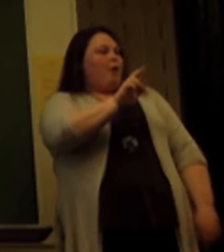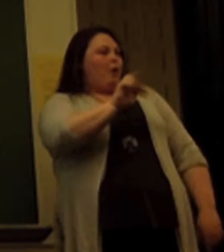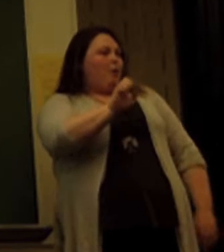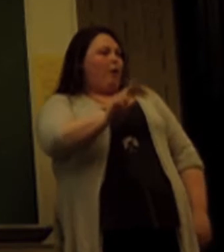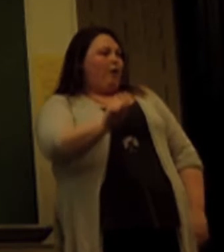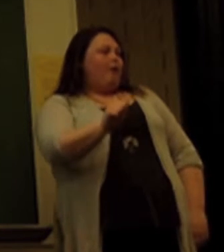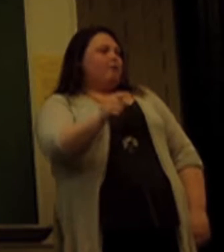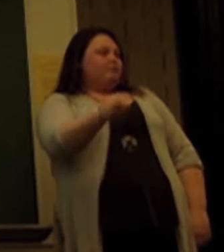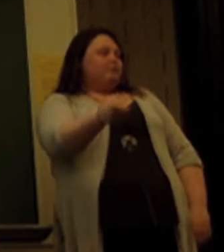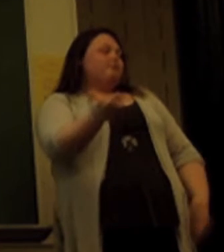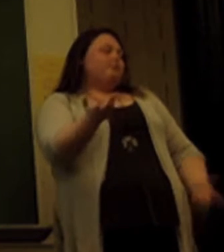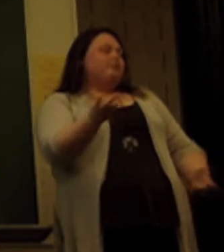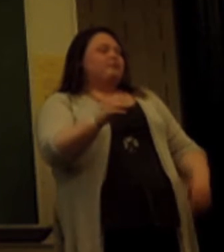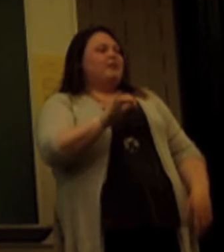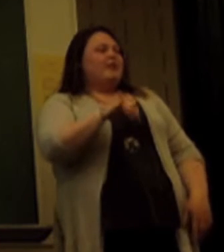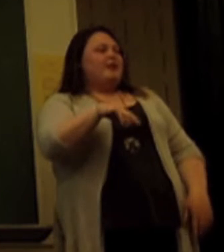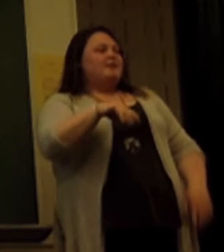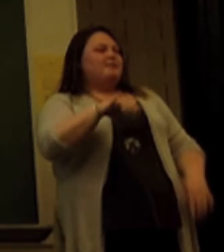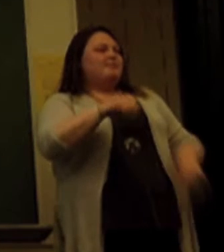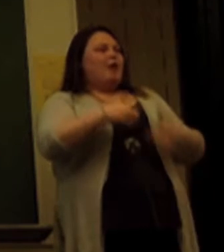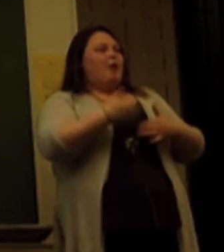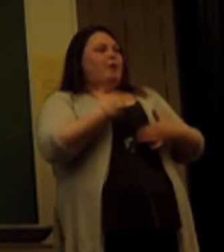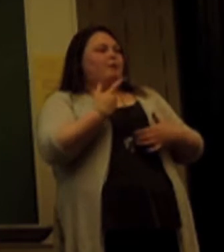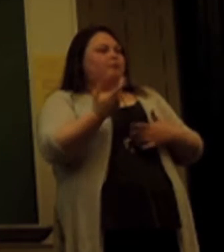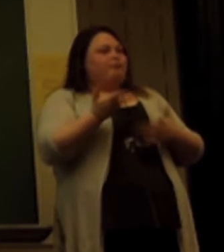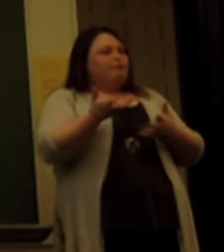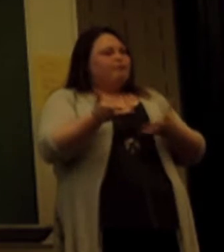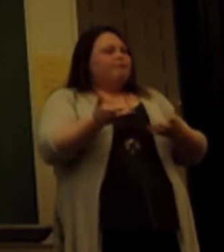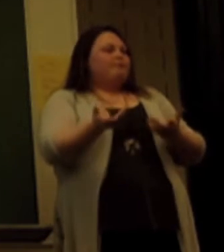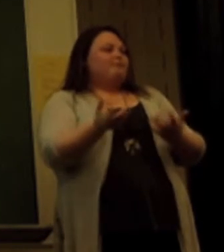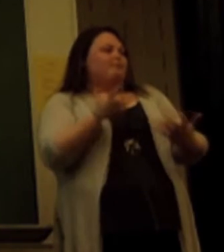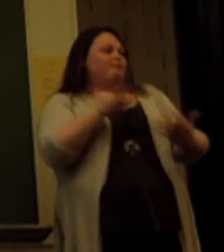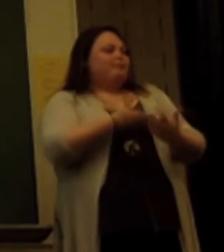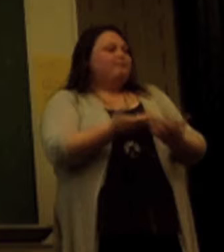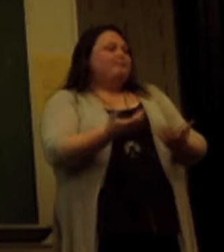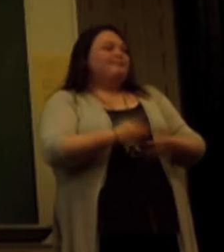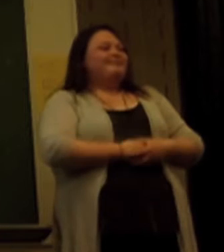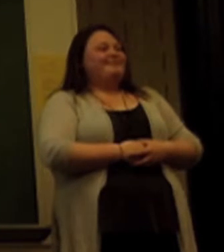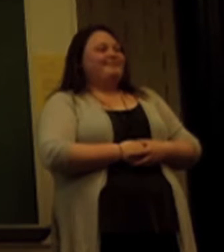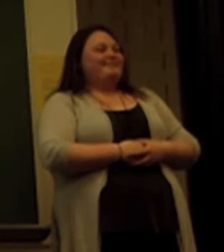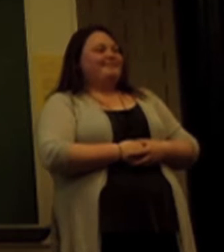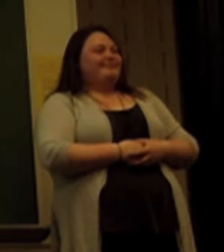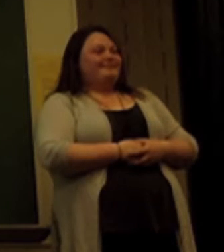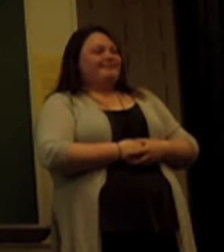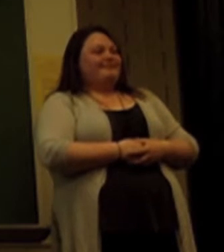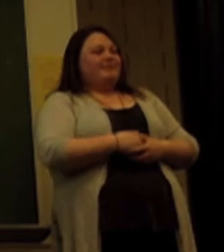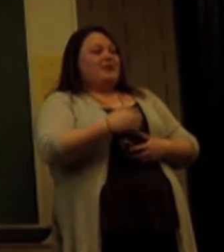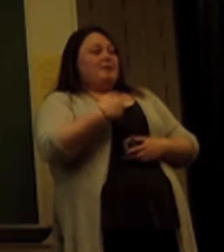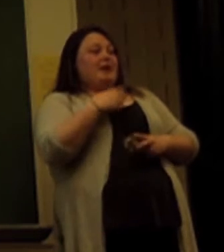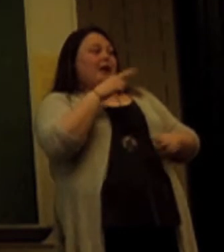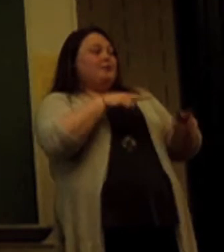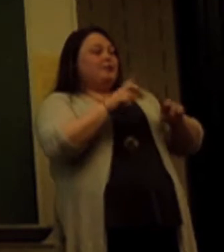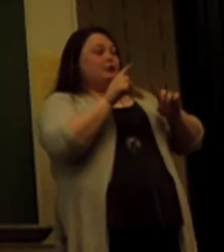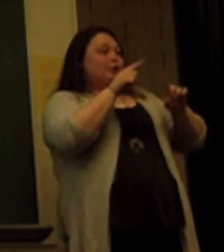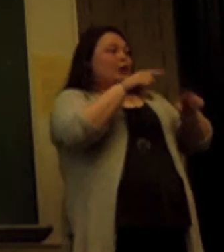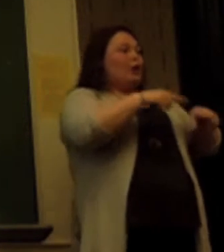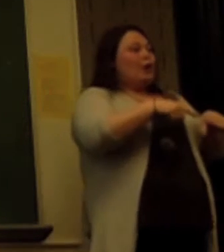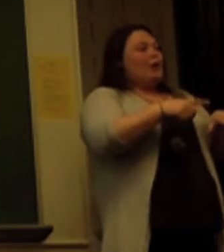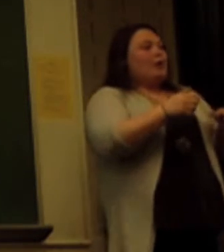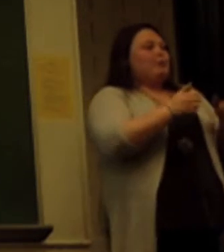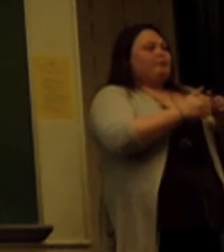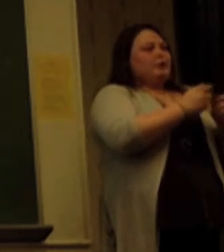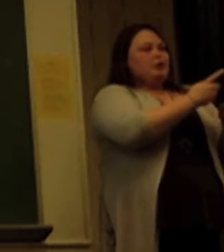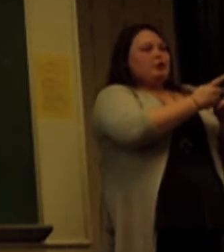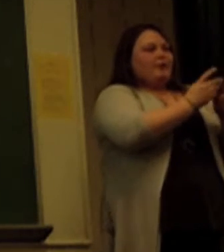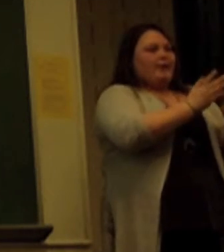had known her before she came to Cuca. And I was doing an observation with my supervisor. She had gone to a meeting, Barbara was there interpreting it,